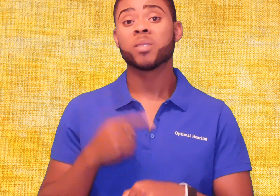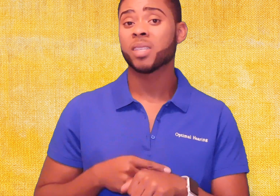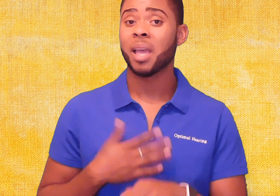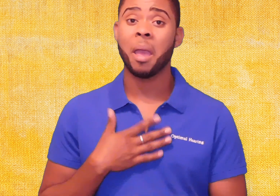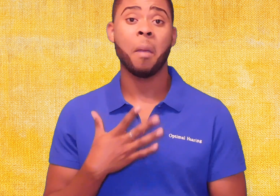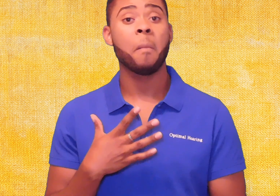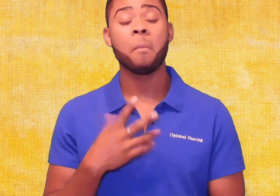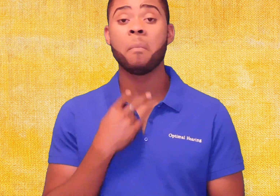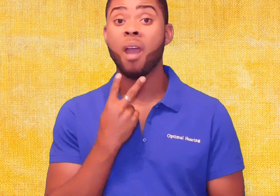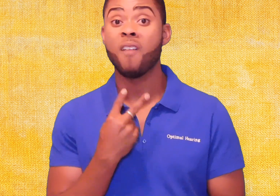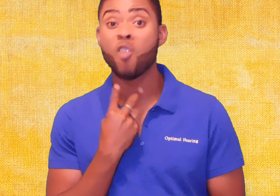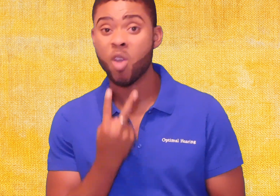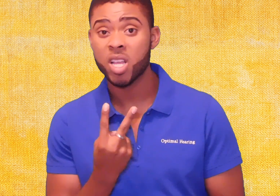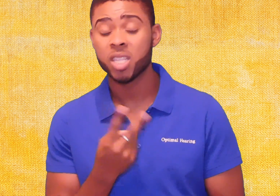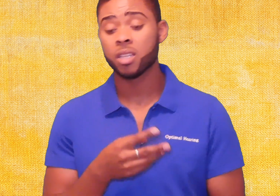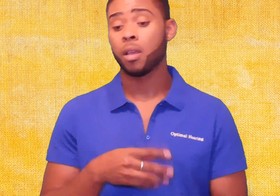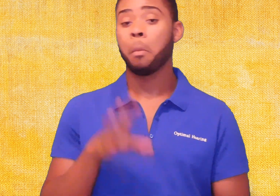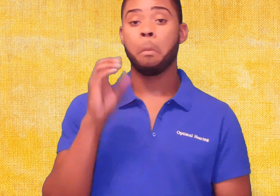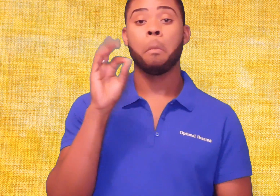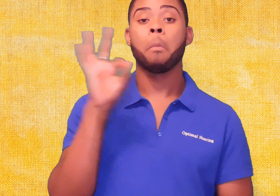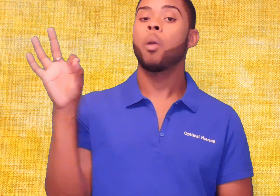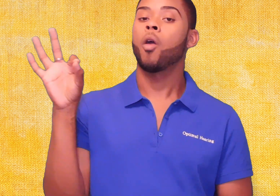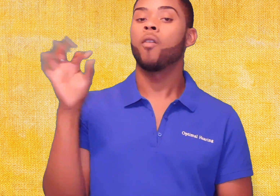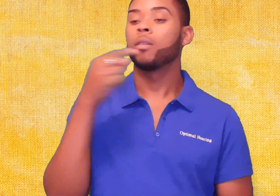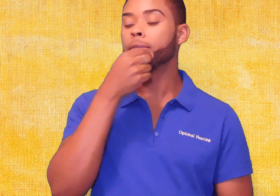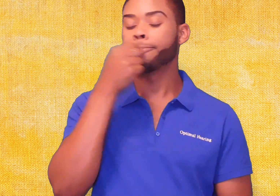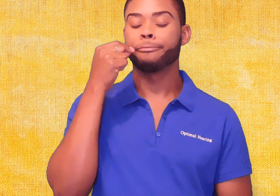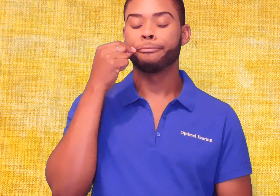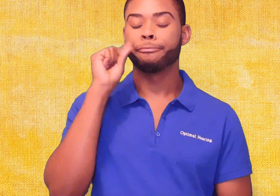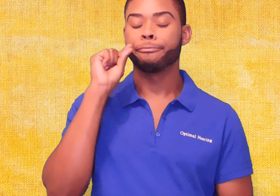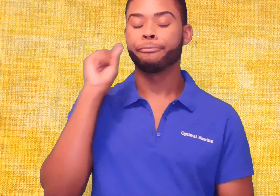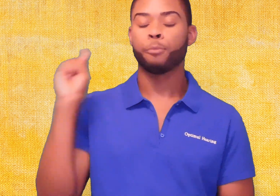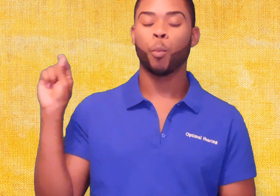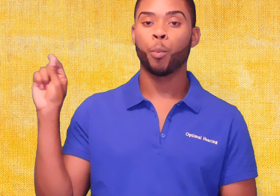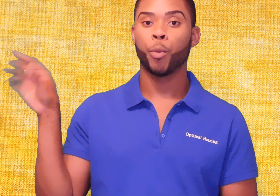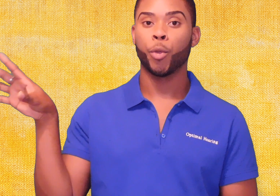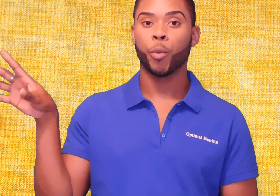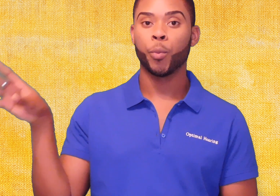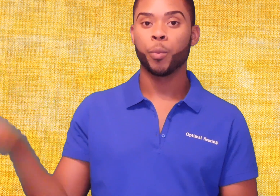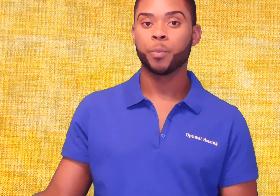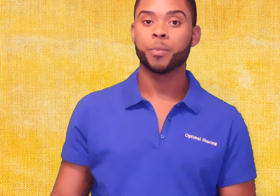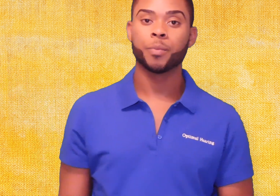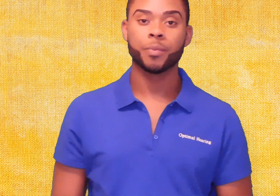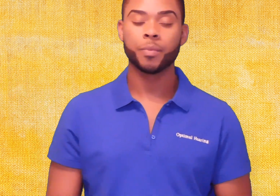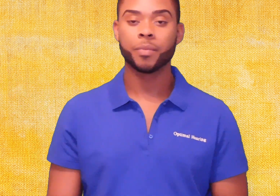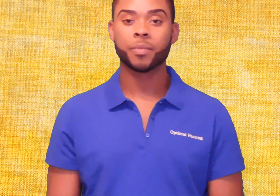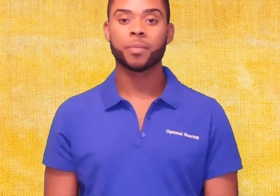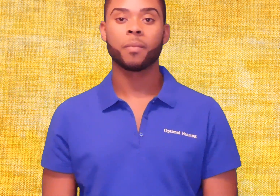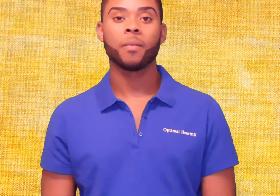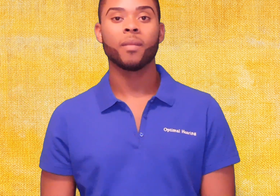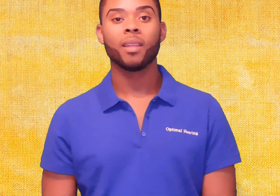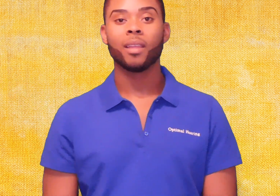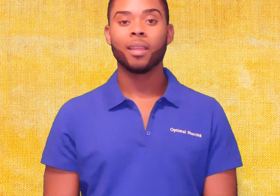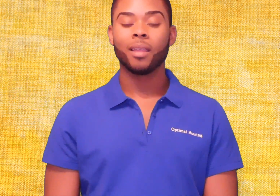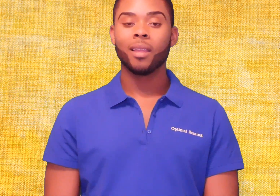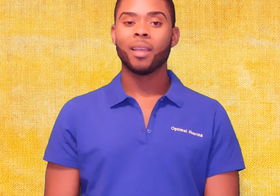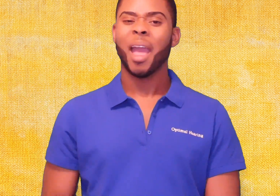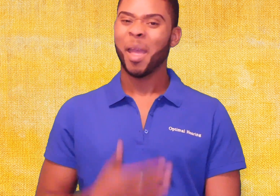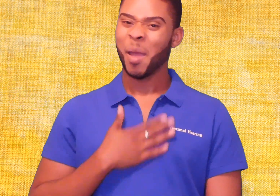Most of the time, my voice will be off. Lips zipped, key thrown away.